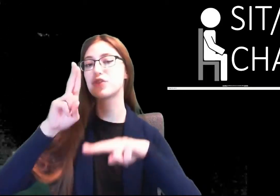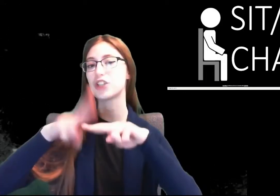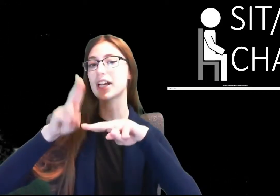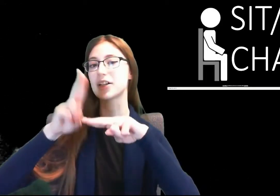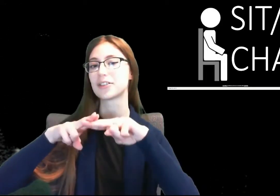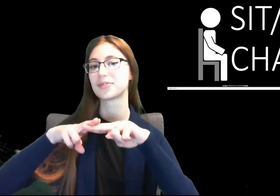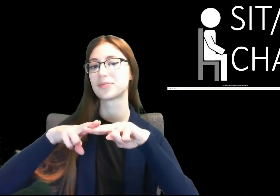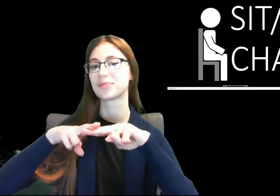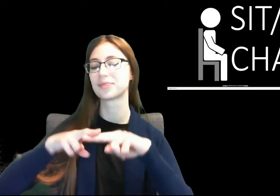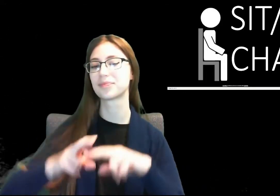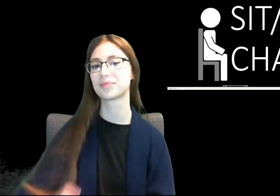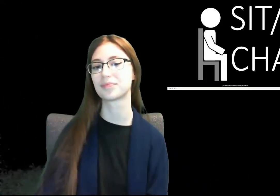Chair.